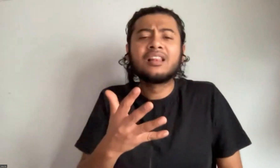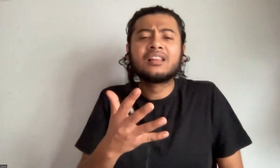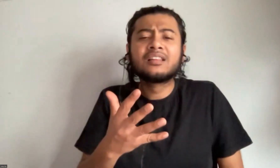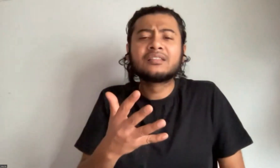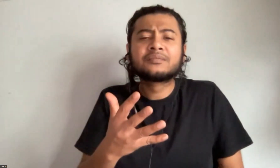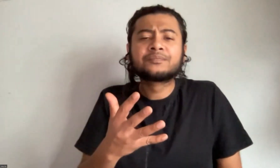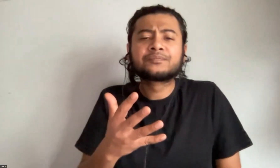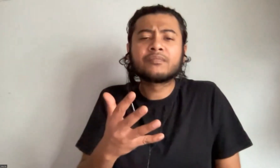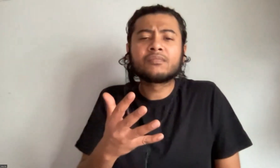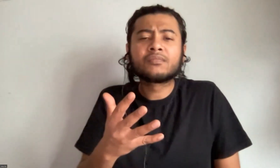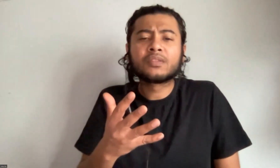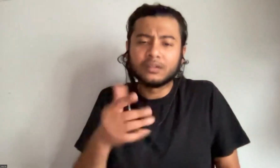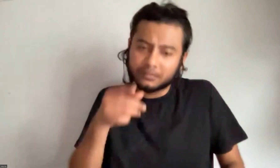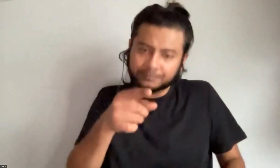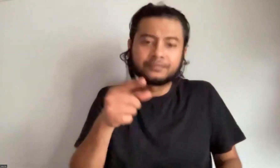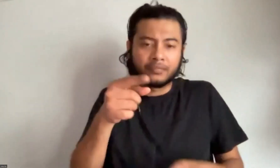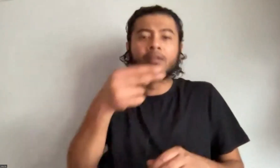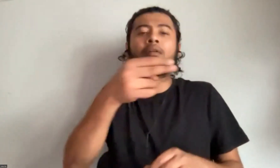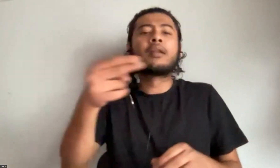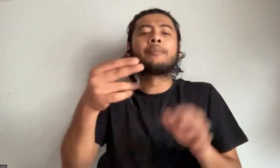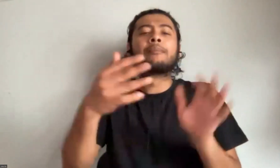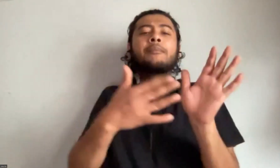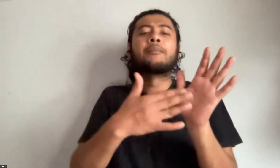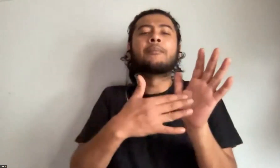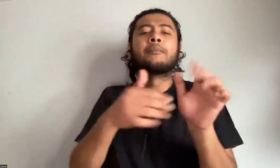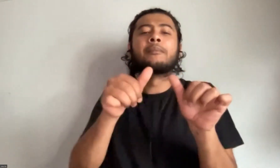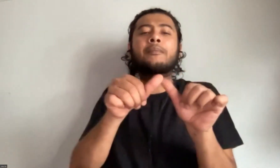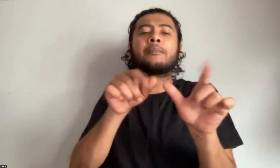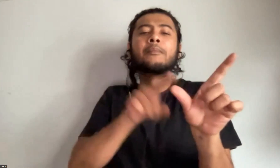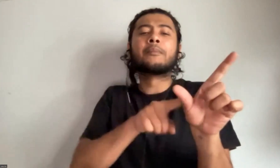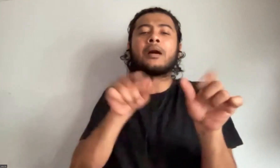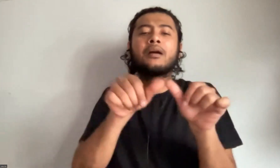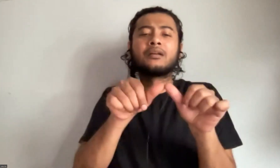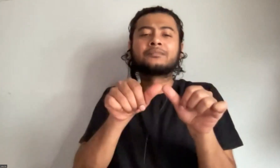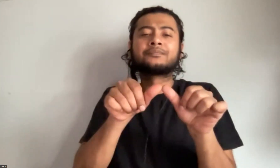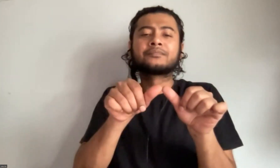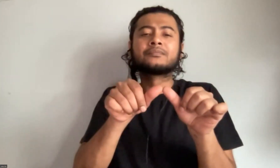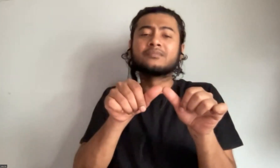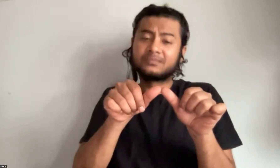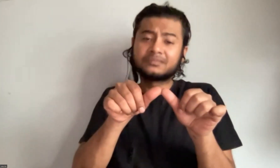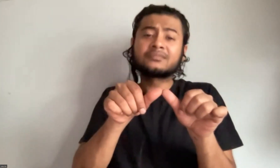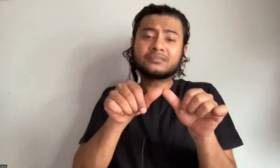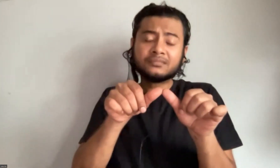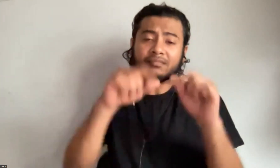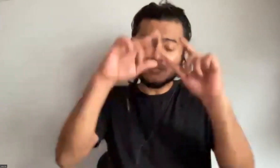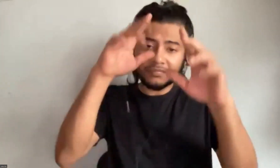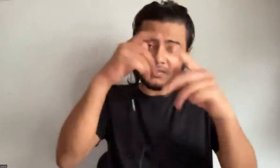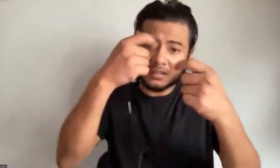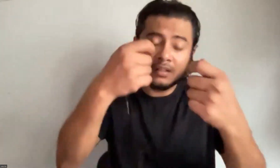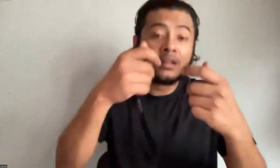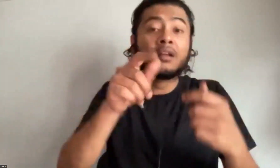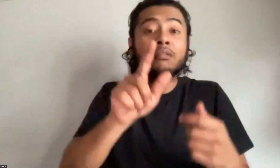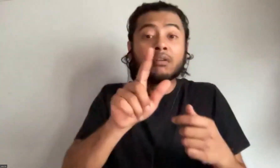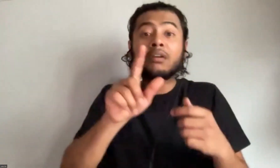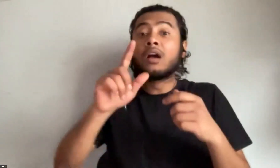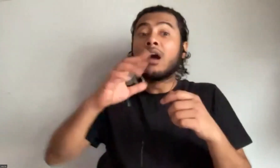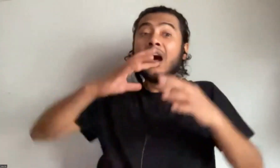It is said that this material world is actually a reflection of the spiritual world. Spiritual world is a true world